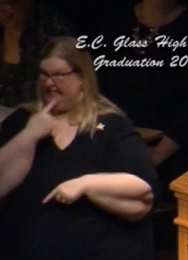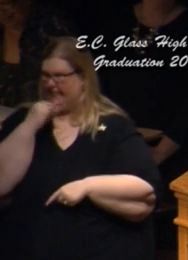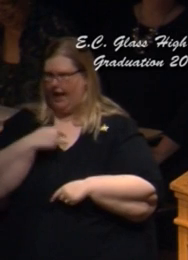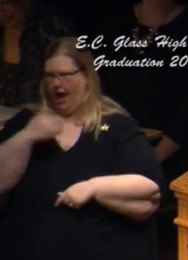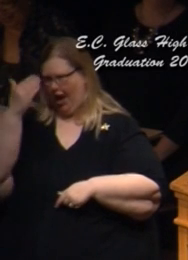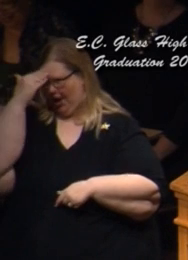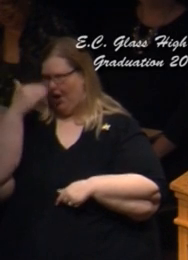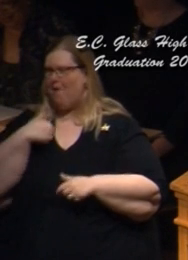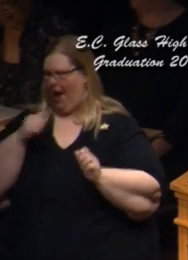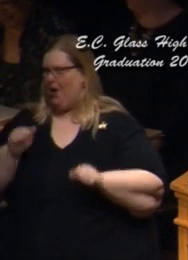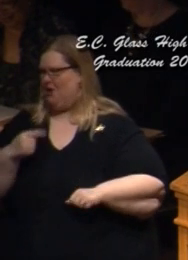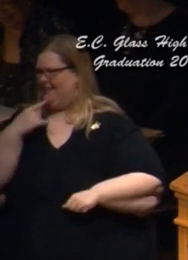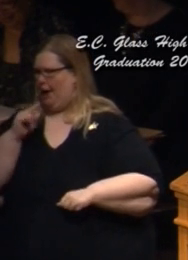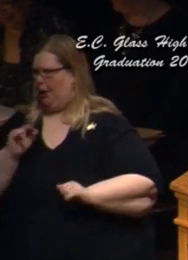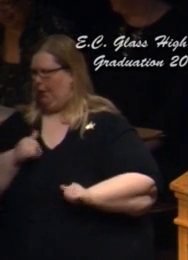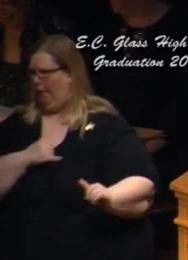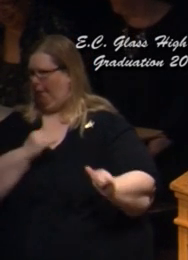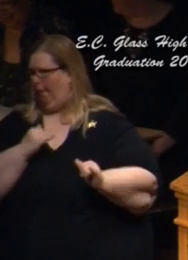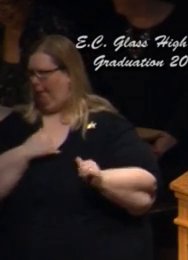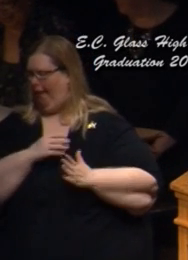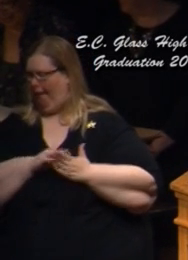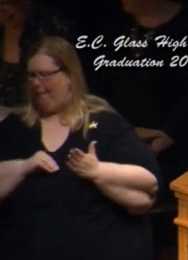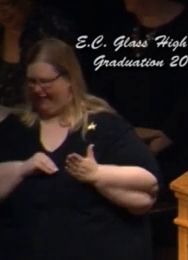knew that I could too.